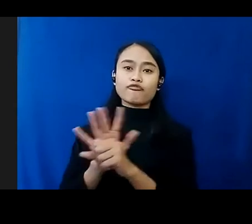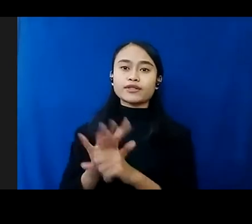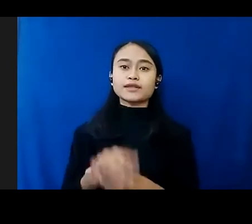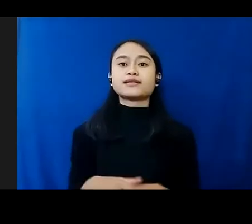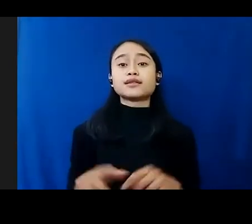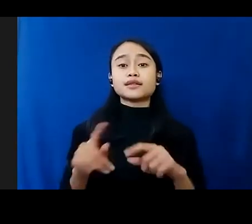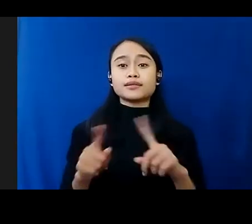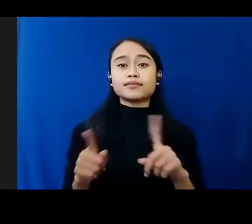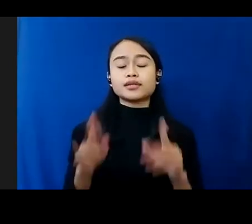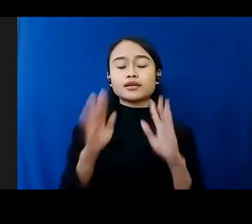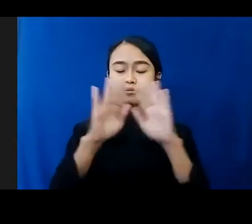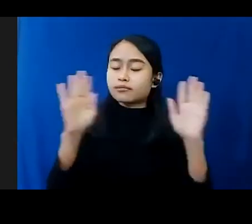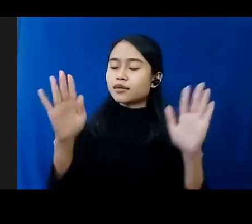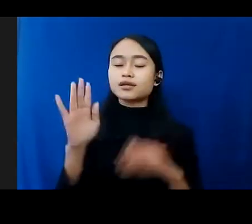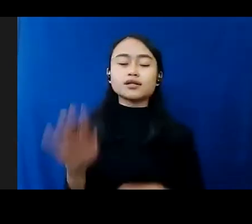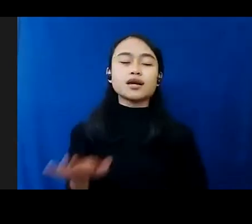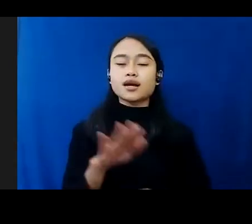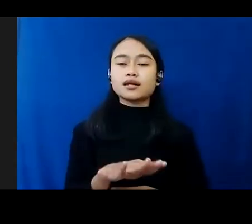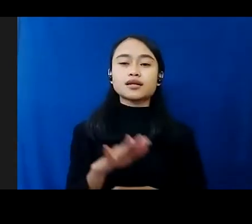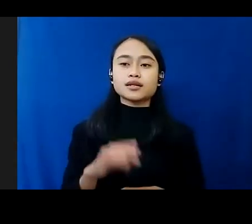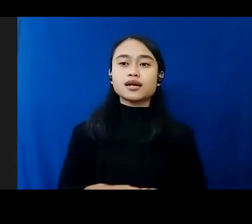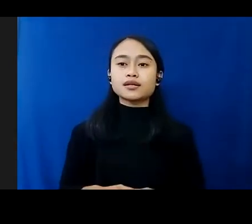One One Two